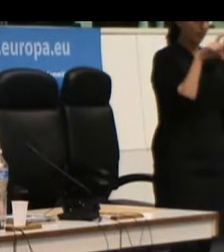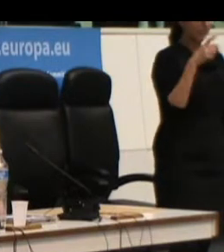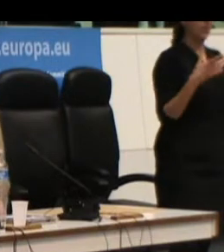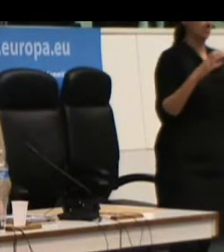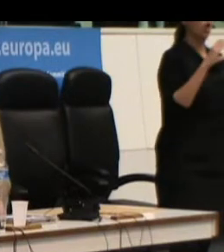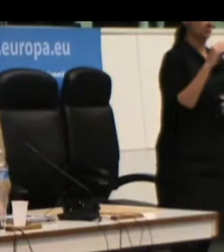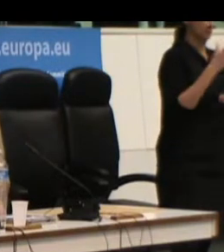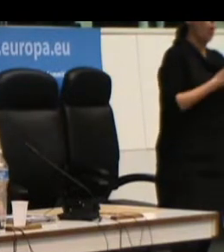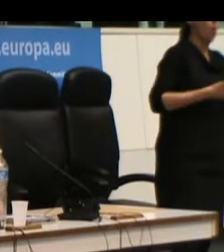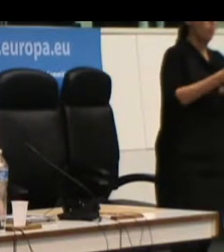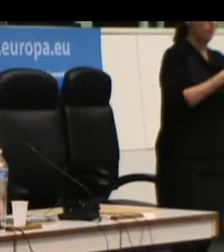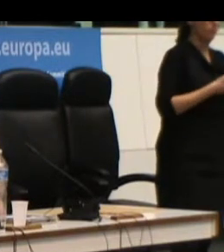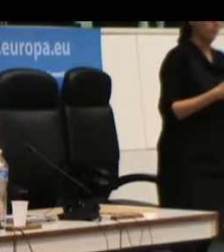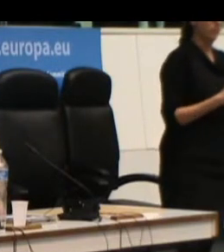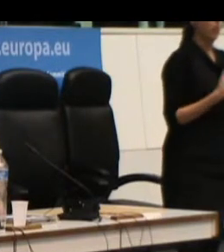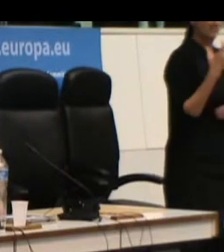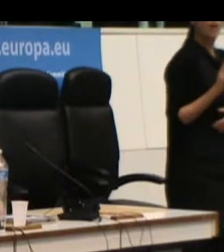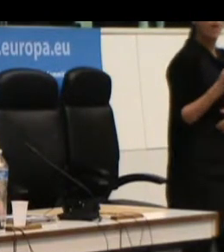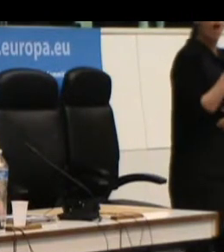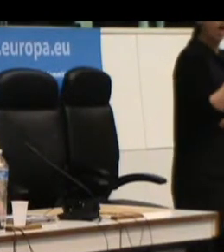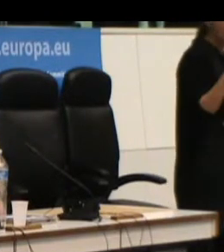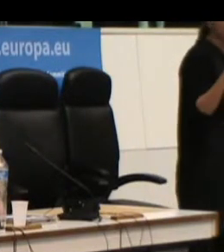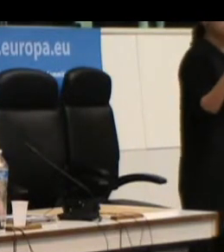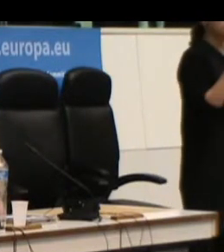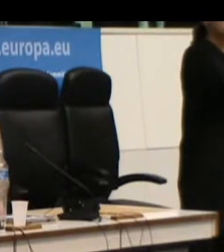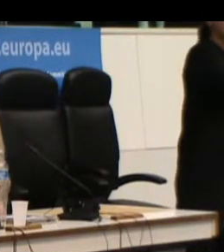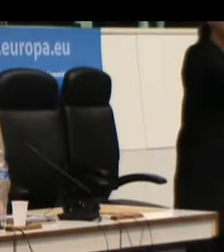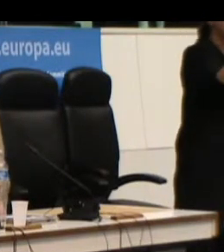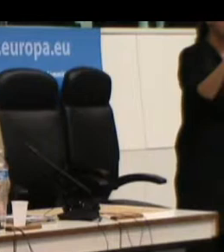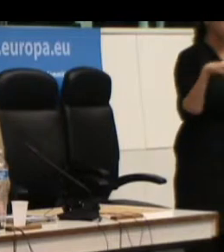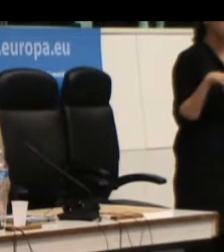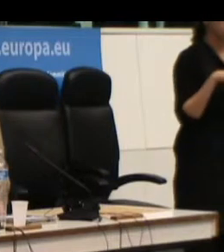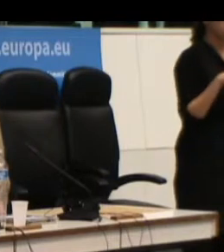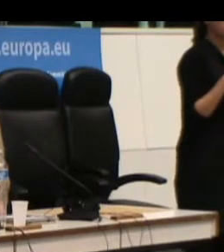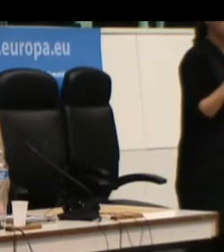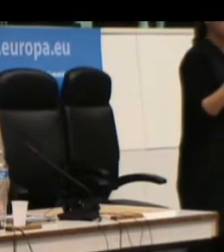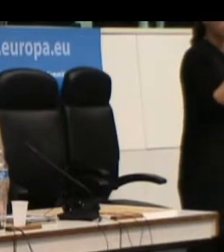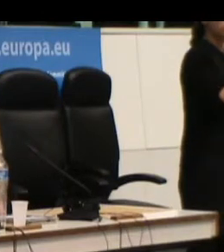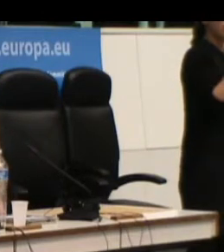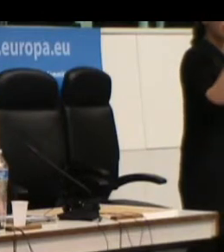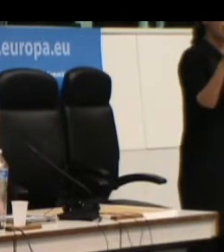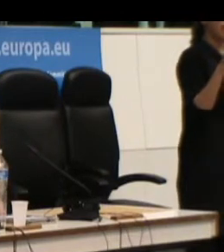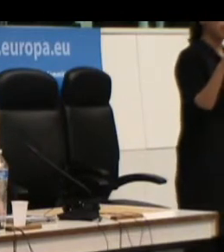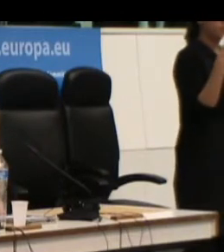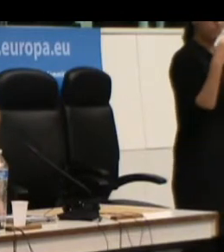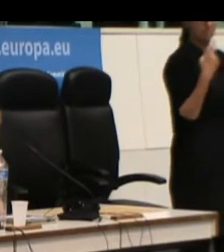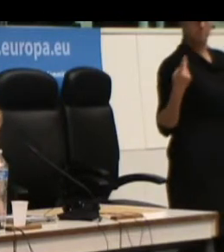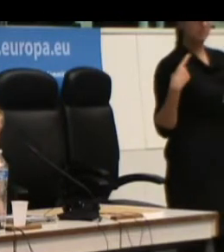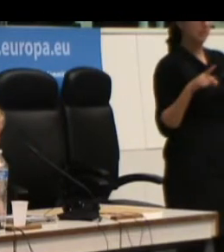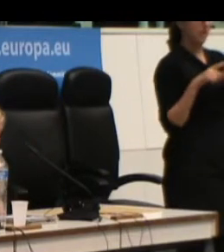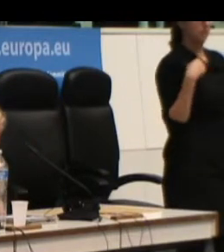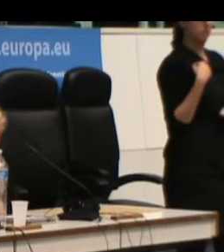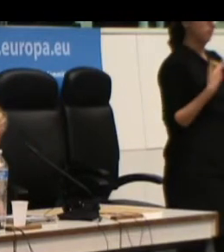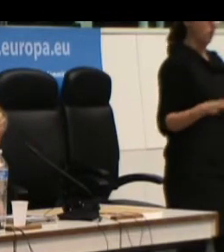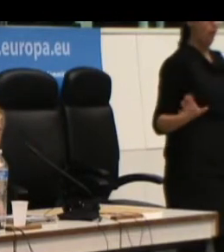we manage over 100 leisure centres. So the look of a GLL person is not like myself and Rebecca.